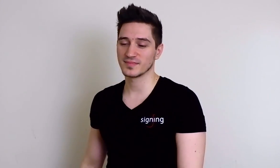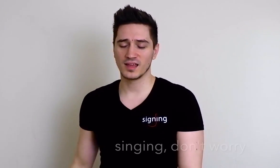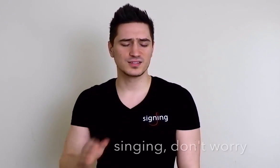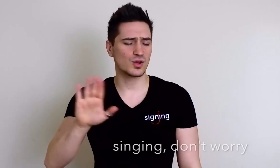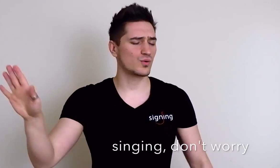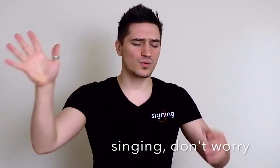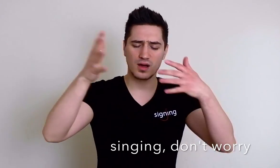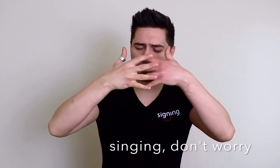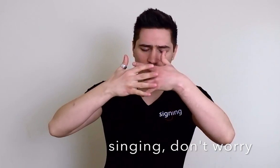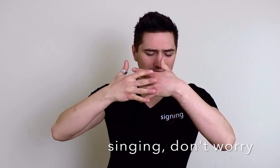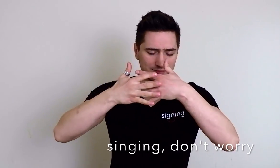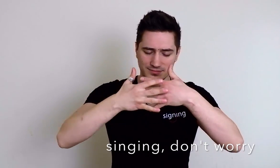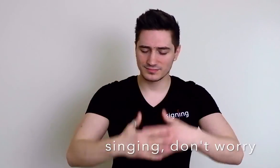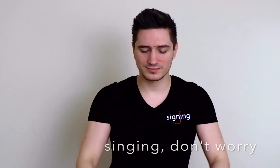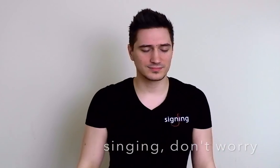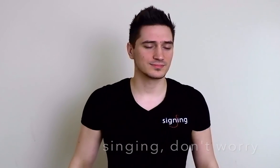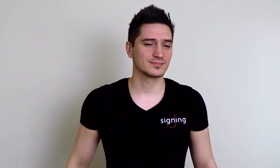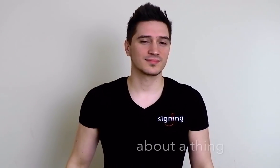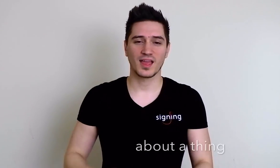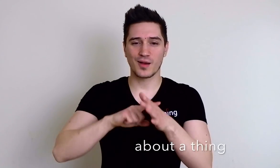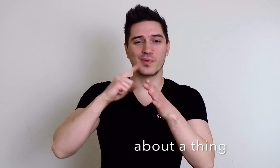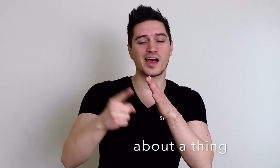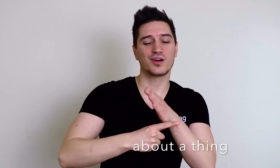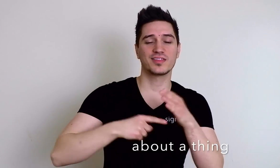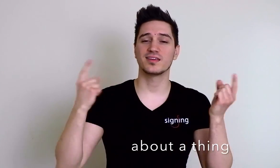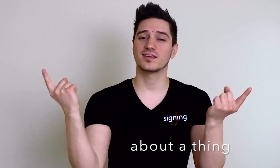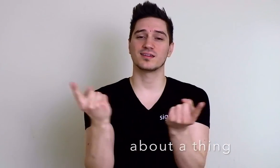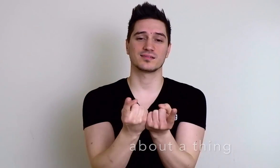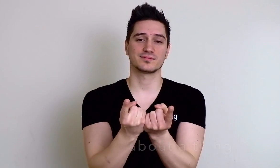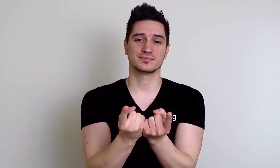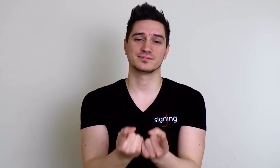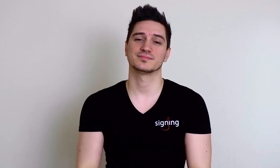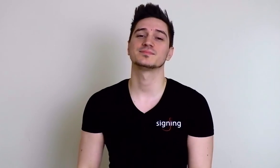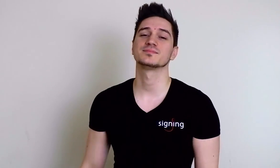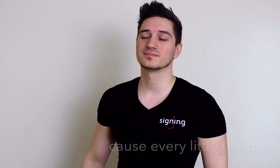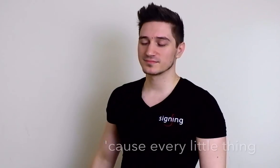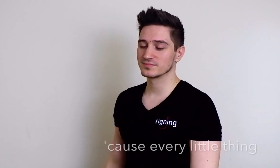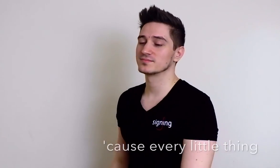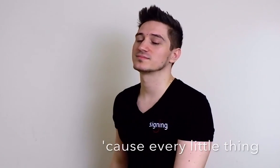worry about a thing